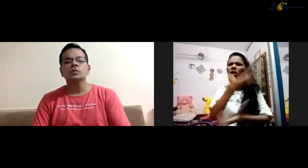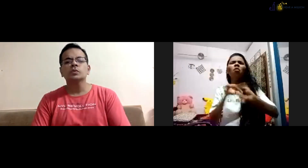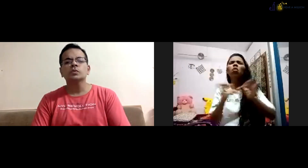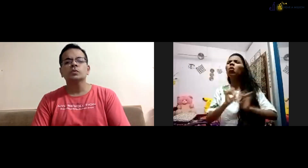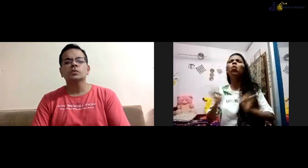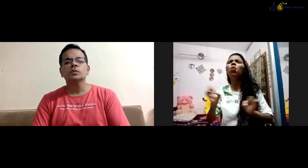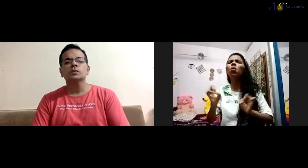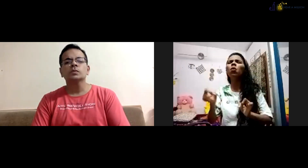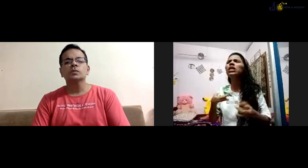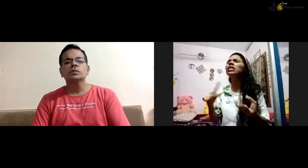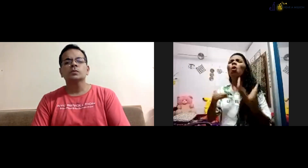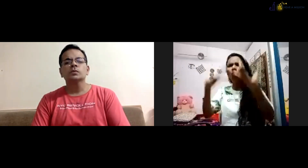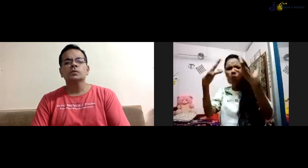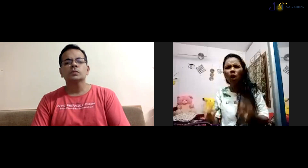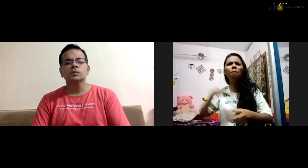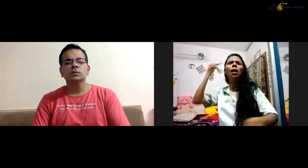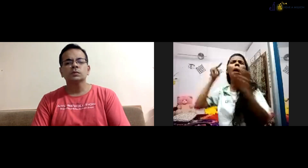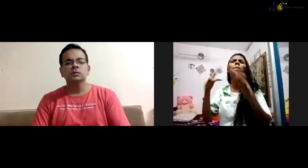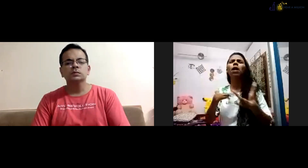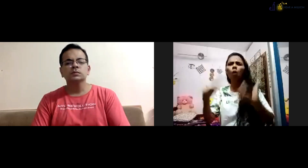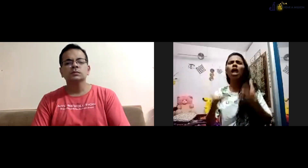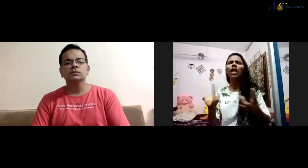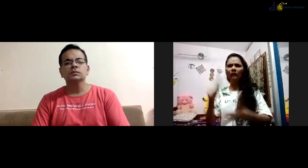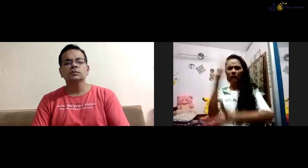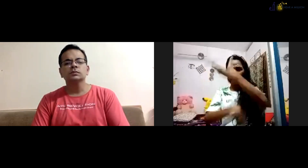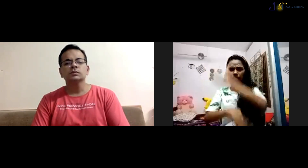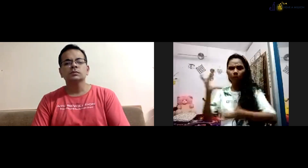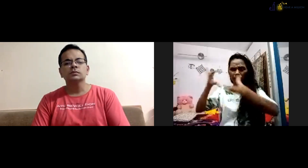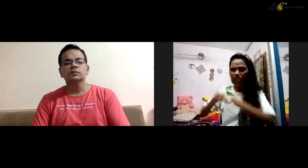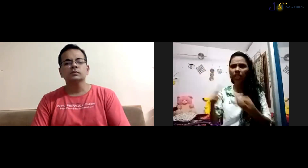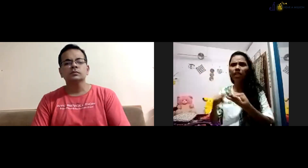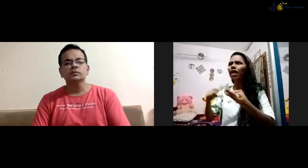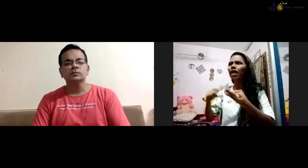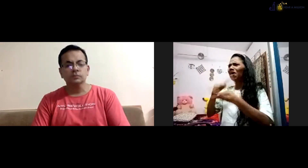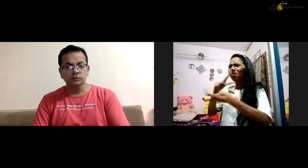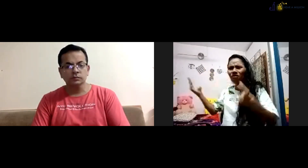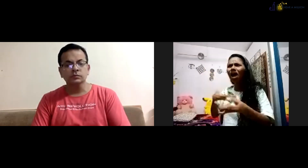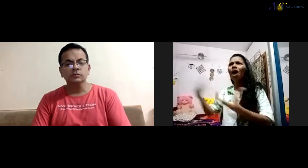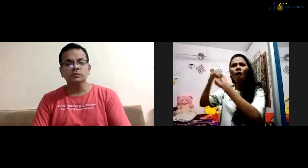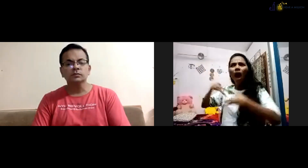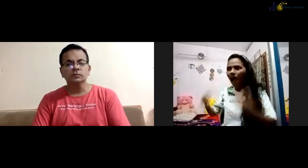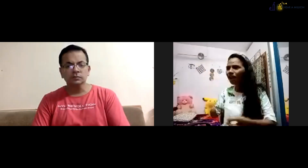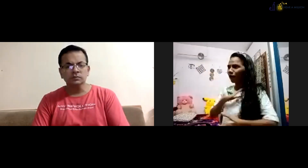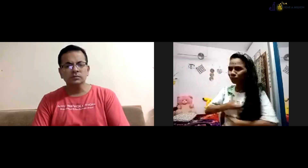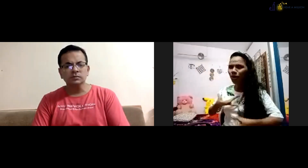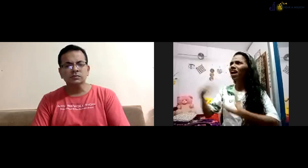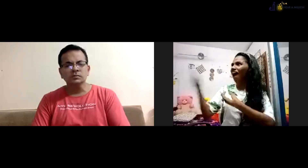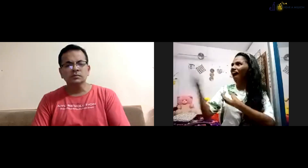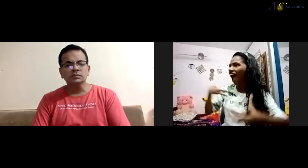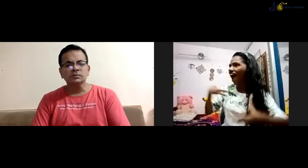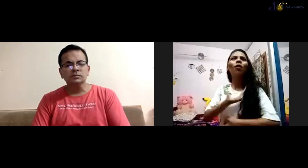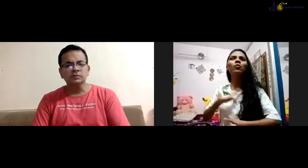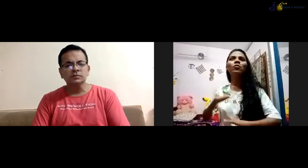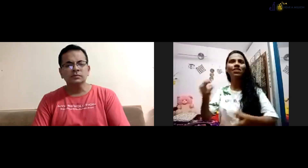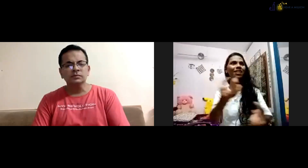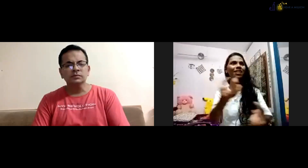But you know, I've been with the member of the organization. They are not calling me and asking any ideas from me. I wanted